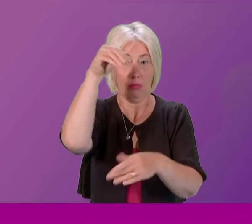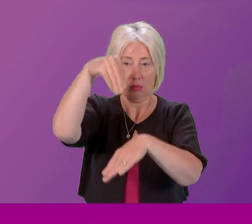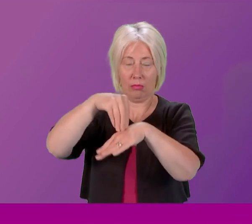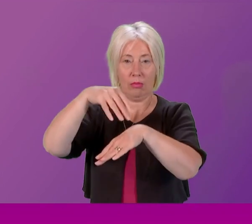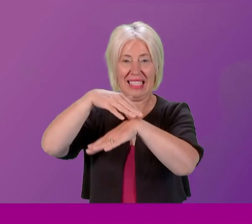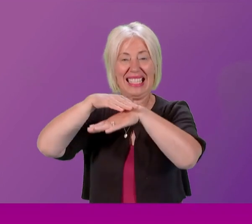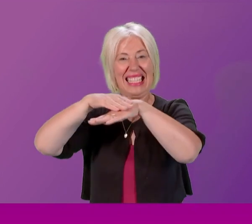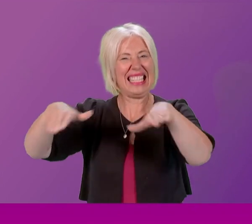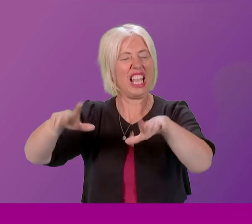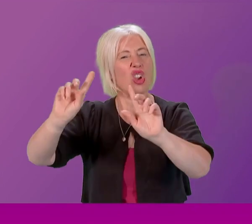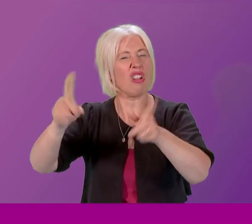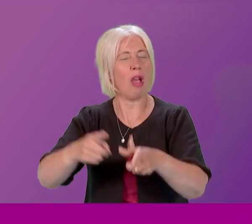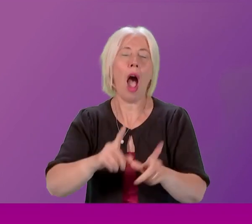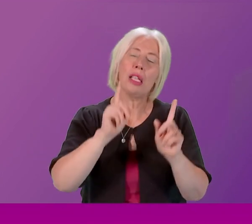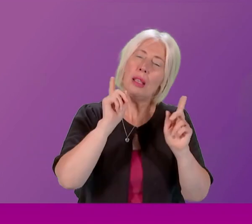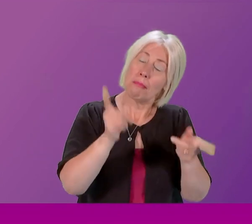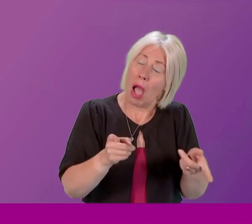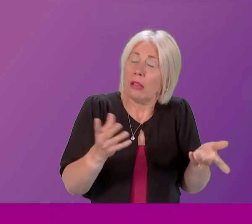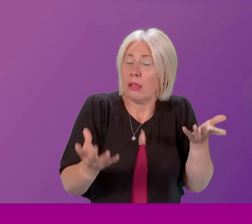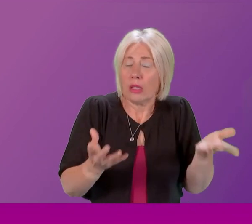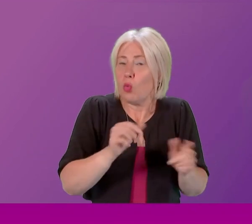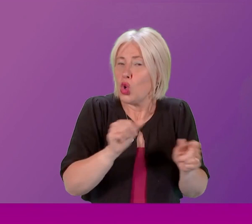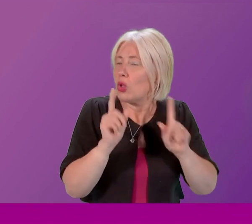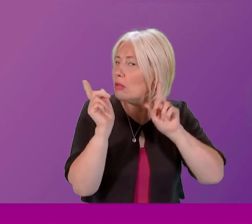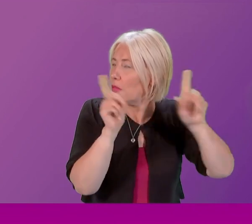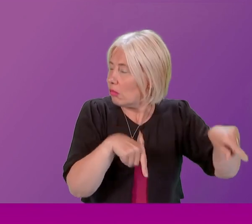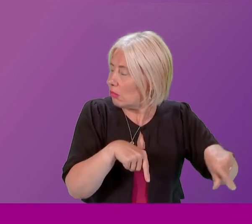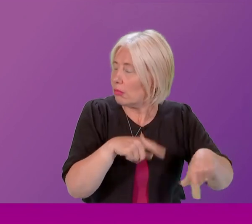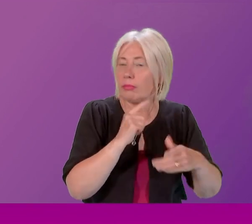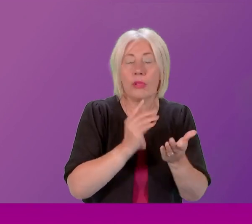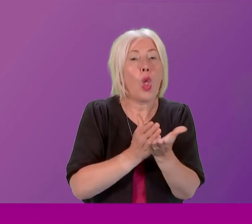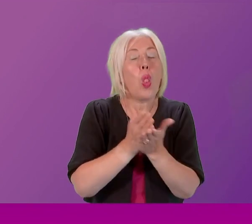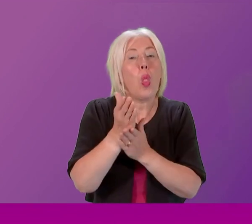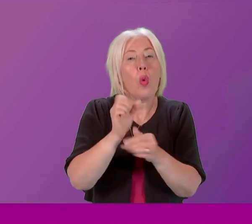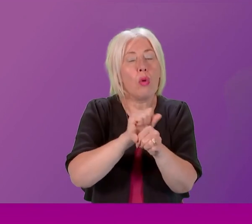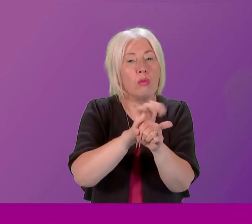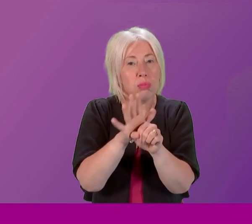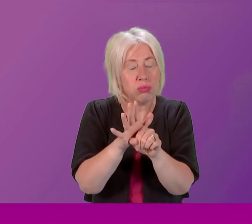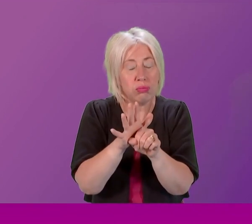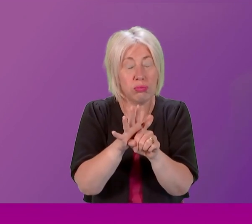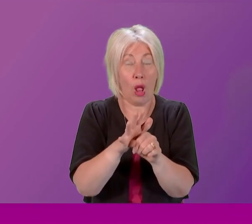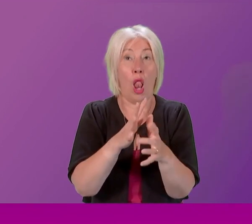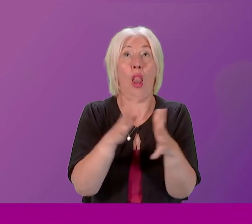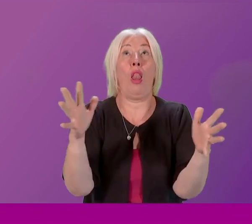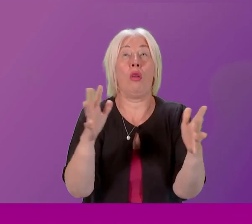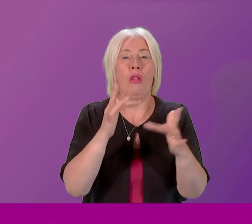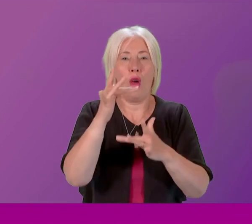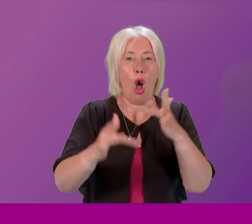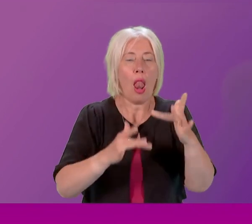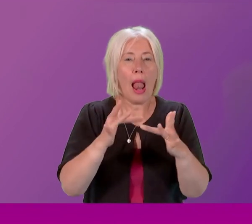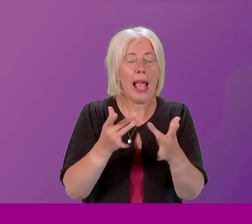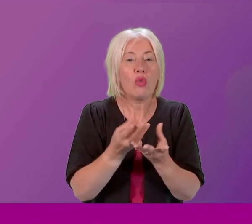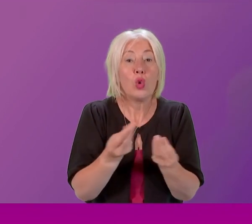But I also think that during the pandemic, there was a huge amount of online resources that